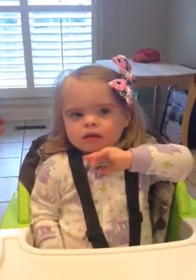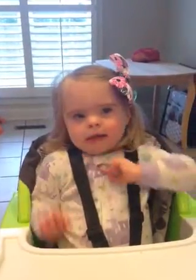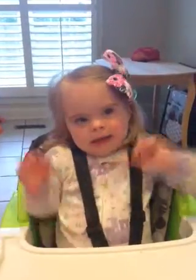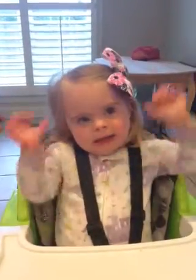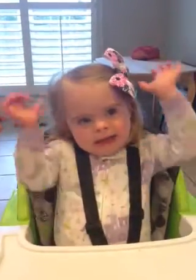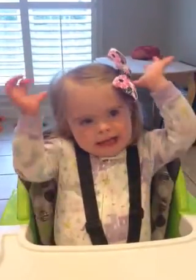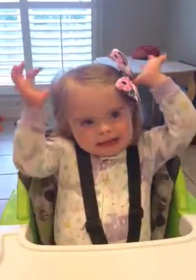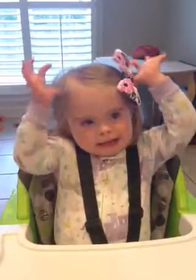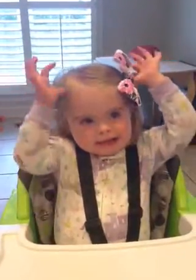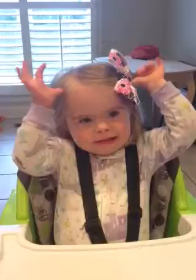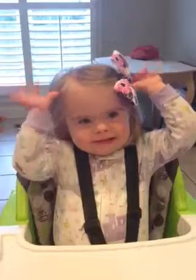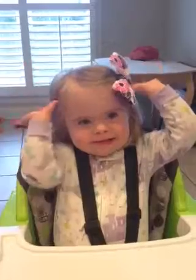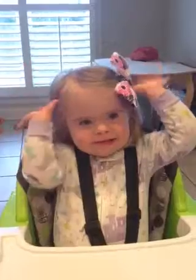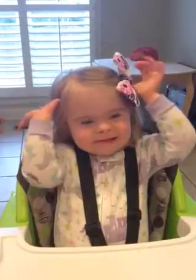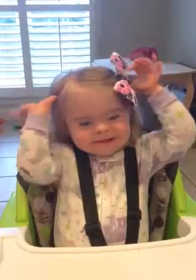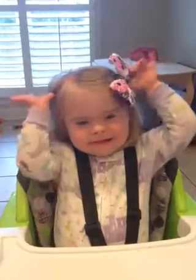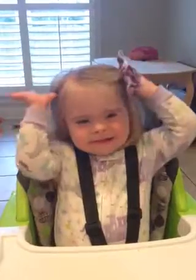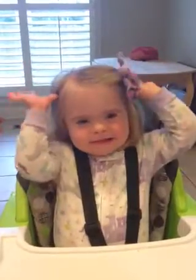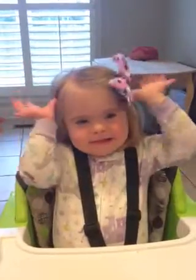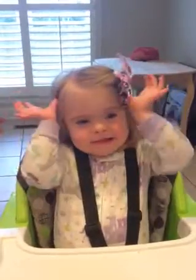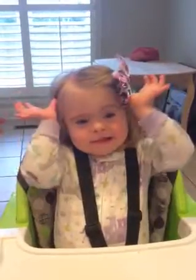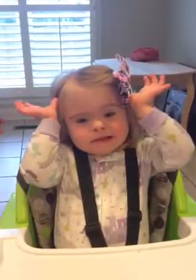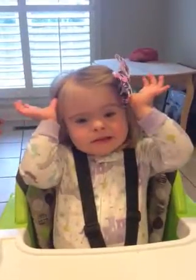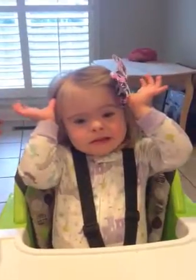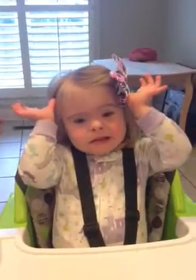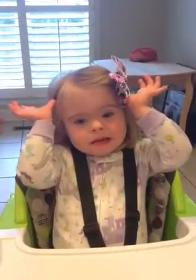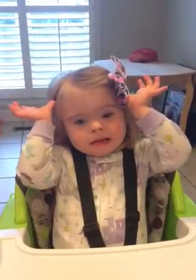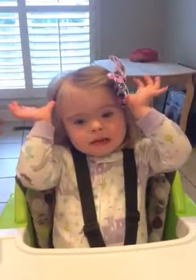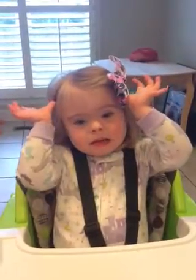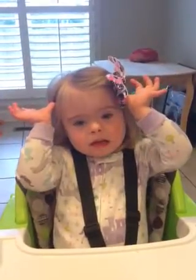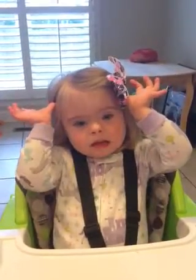Sign horse. Good. Or frog.